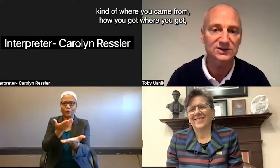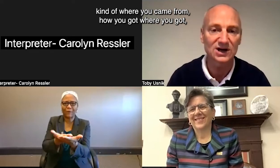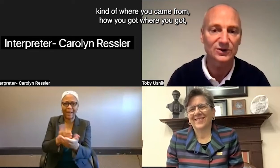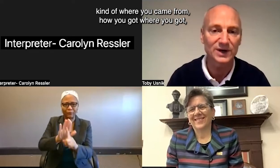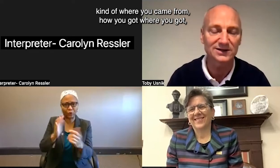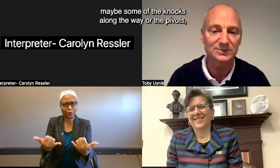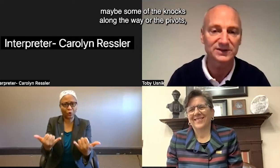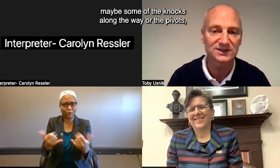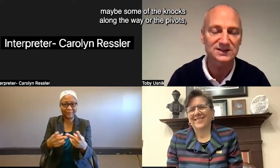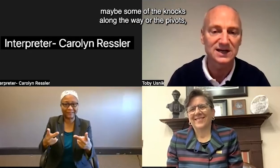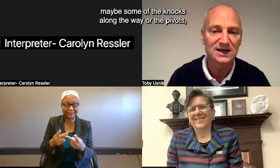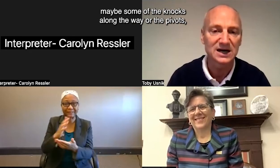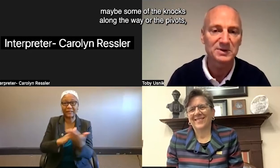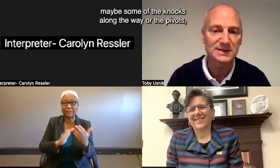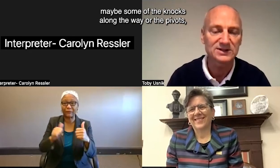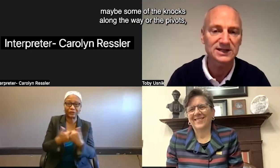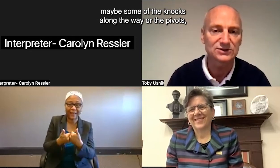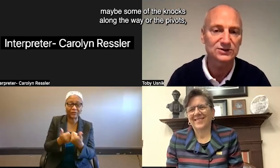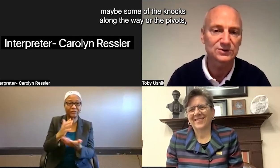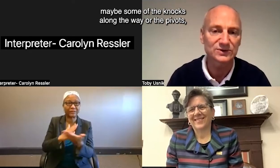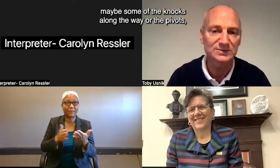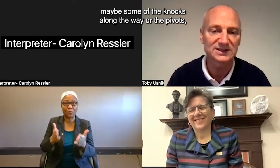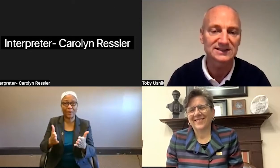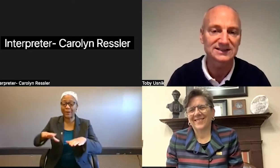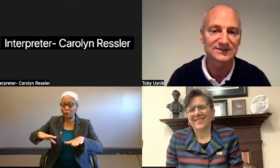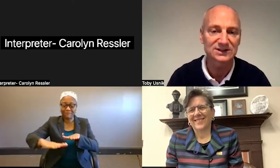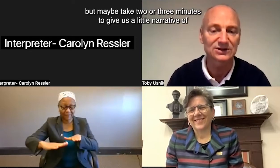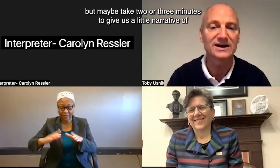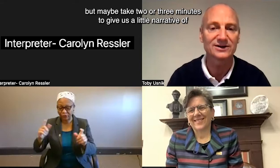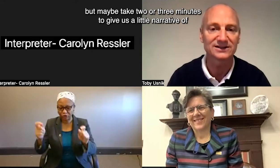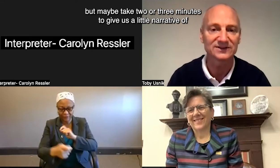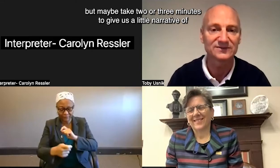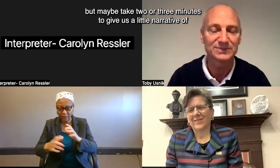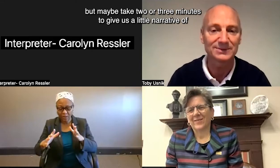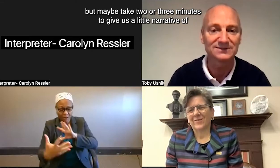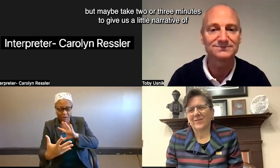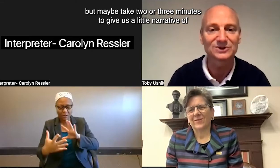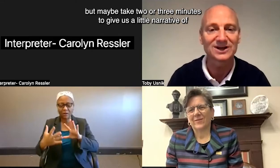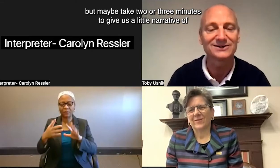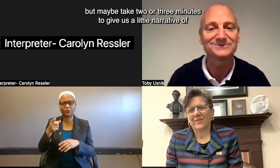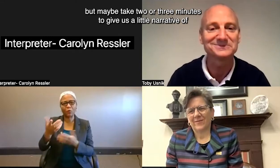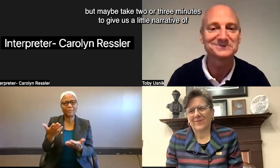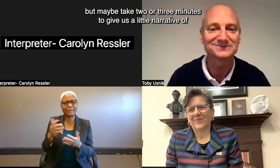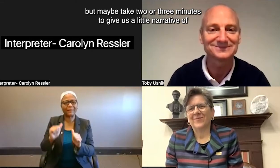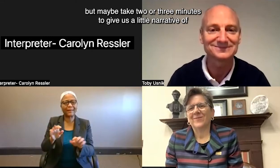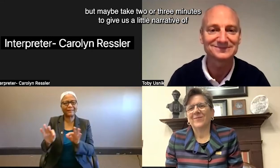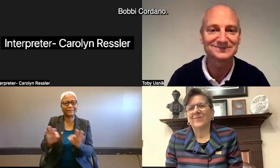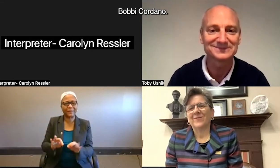of the knocks along the way or the pivots, but maybe you take two or three minutes to give us a little narrative of Bobby Gordano.